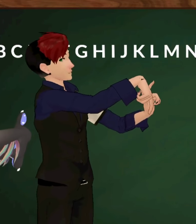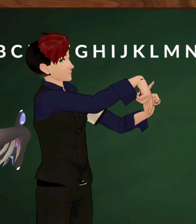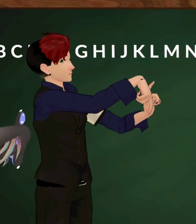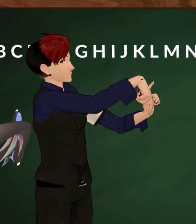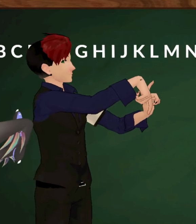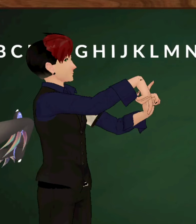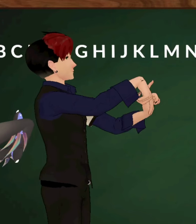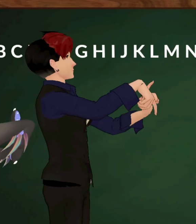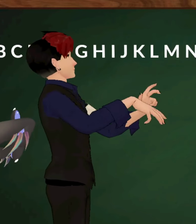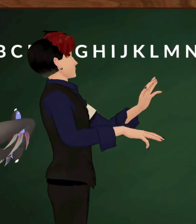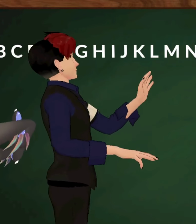N.